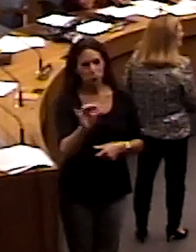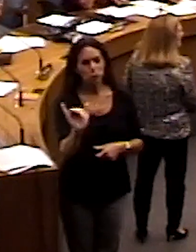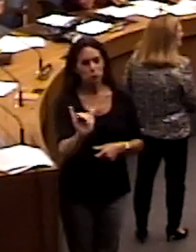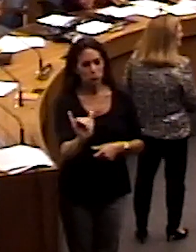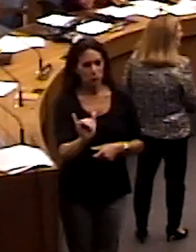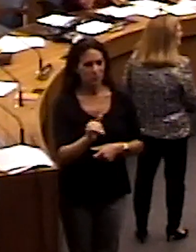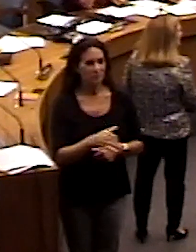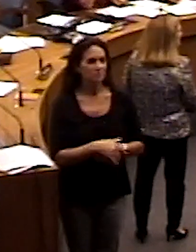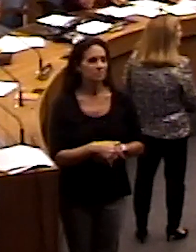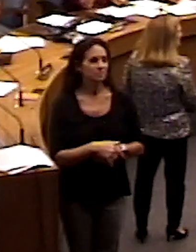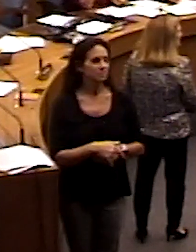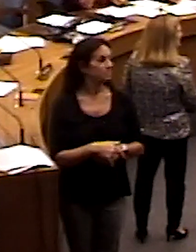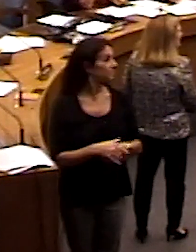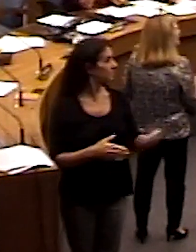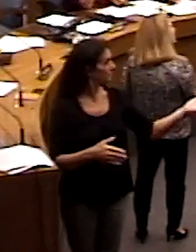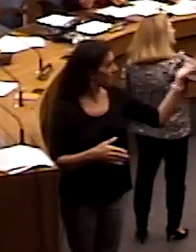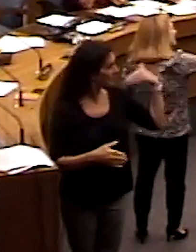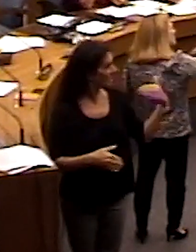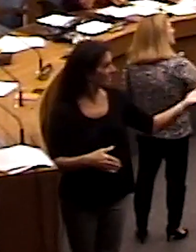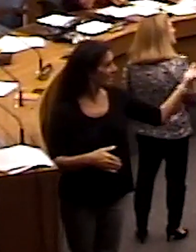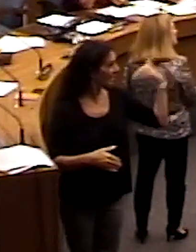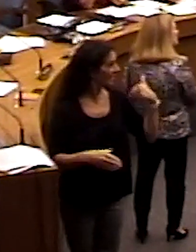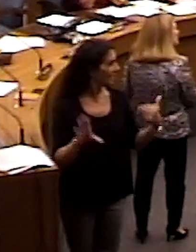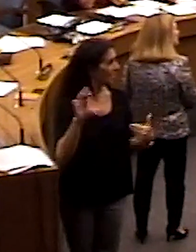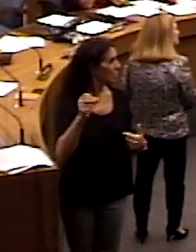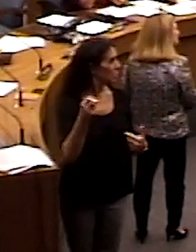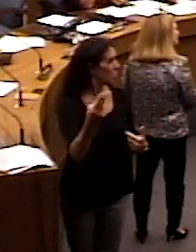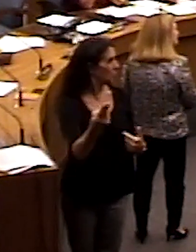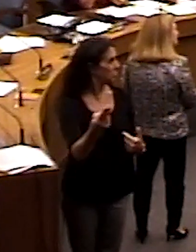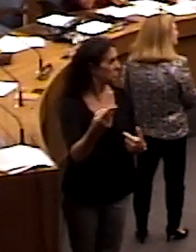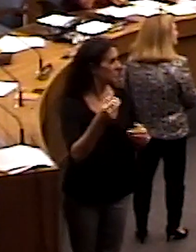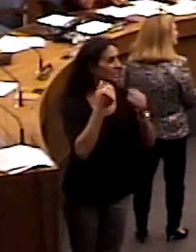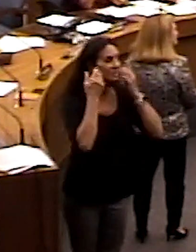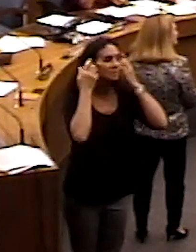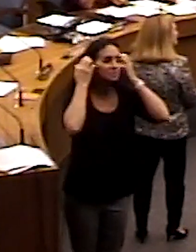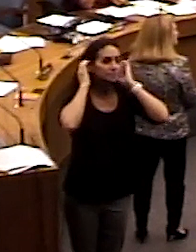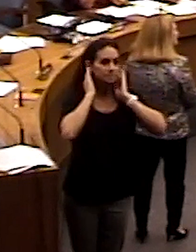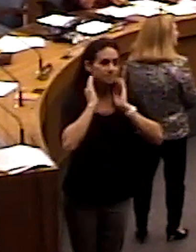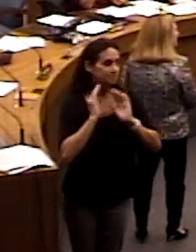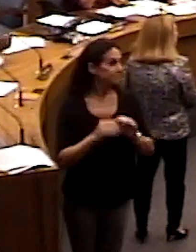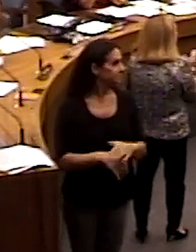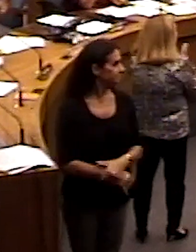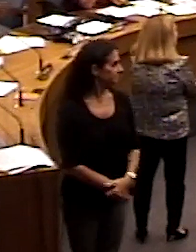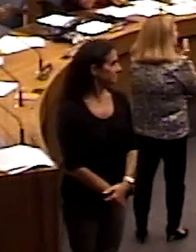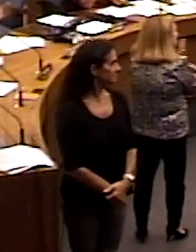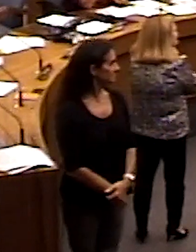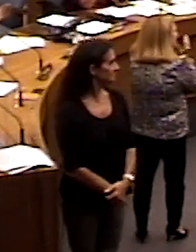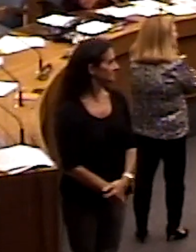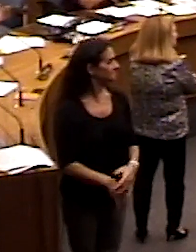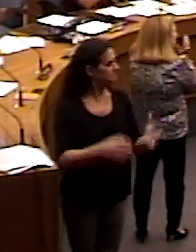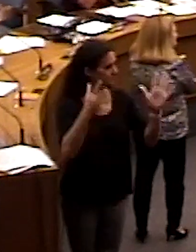Okay. Come on up, coach. Come on, coach. Coach. Come on up. Come on, coach. Coach.